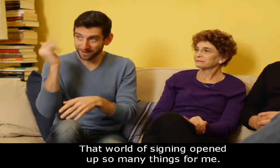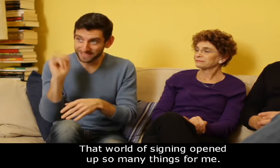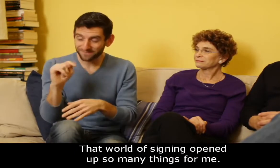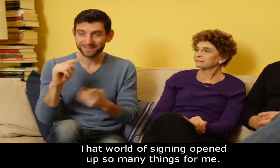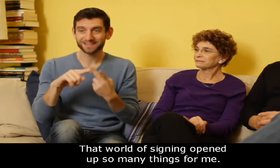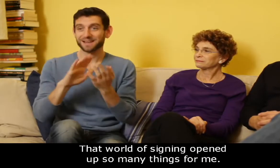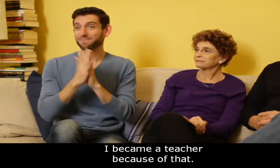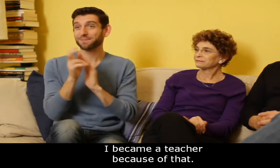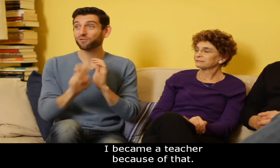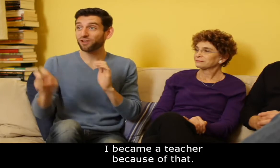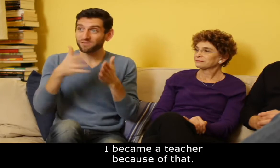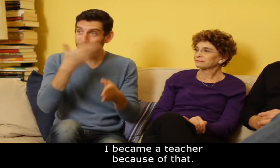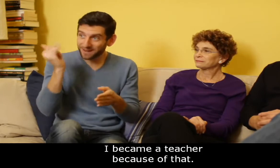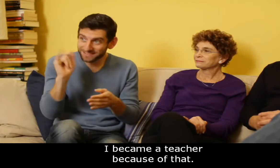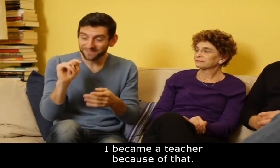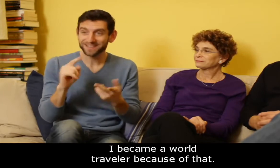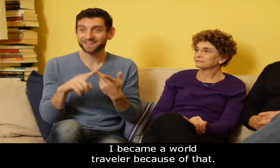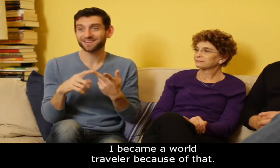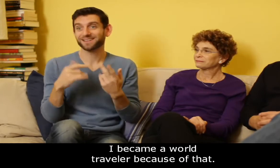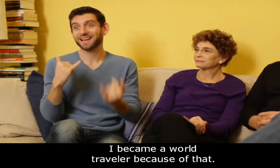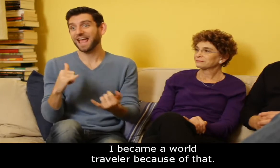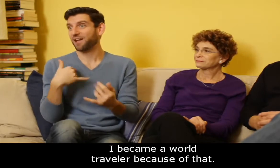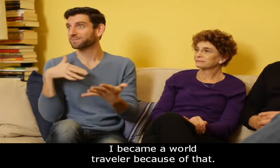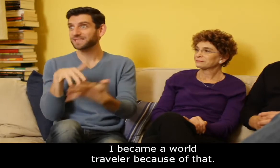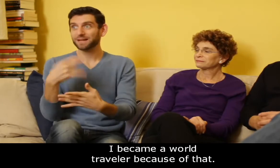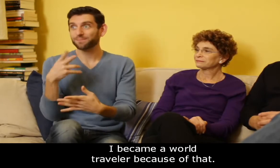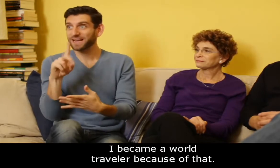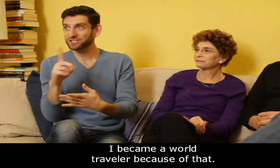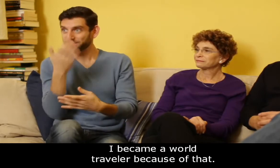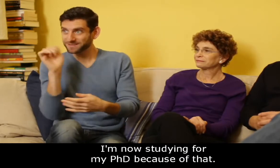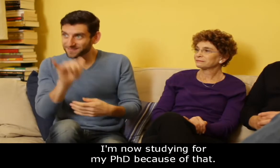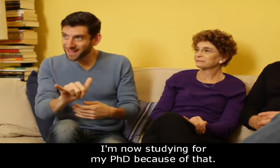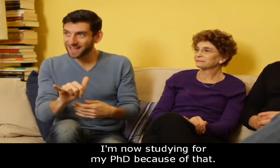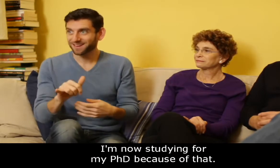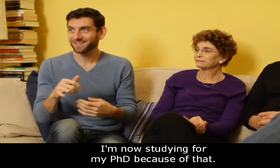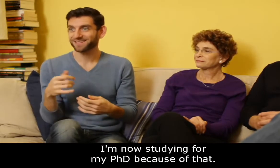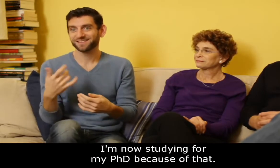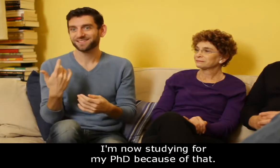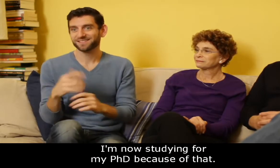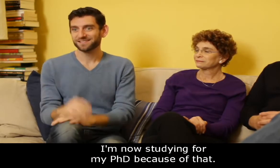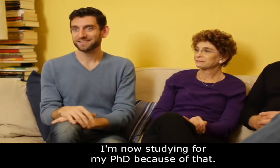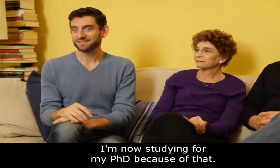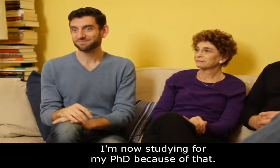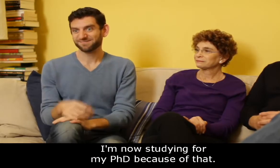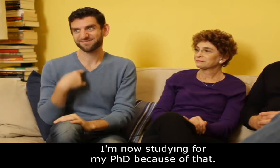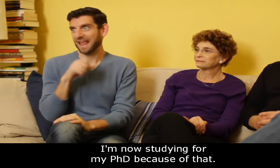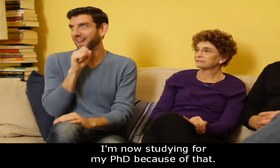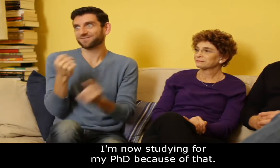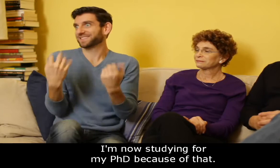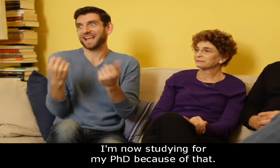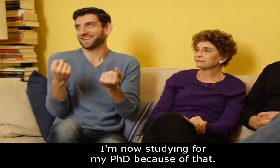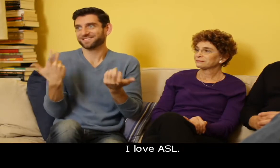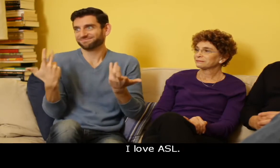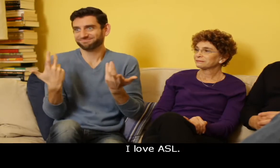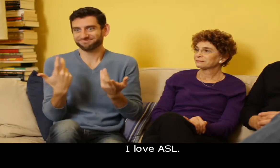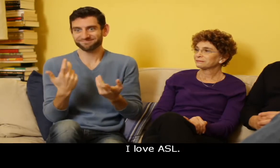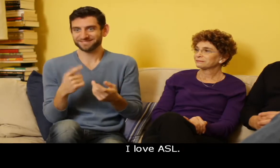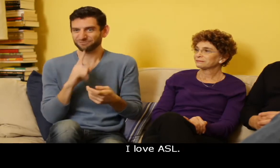opened up so many things for me. I've become a world traveler, I've become a teacher. I'm now studying towards my PhD because of that. I love sign